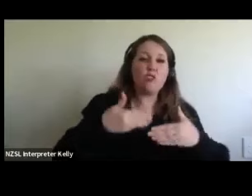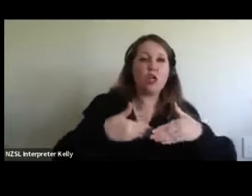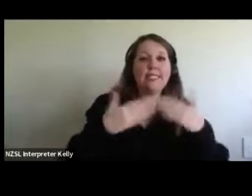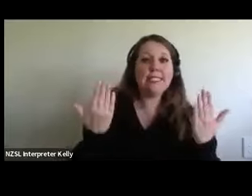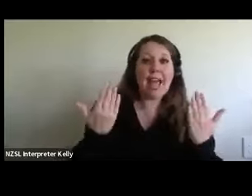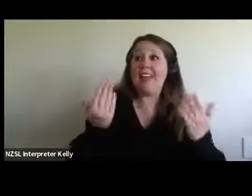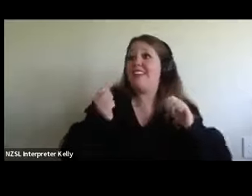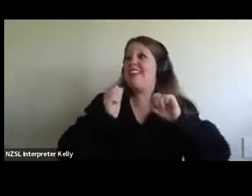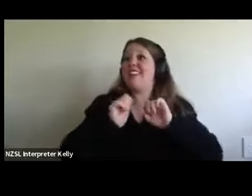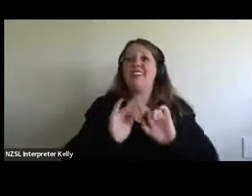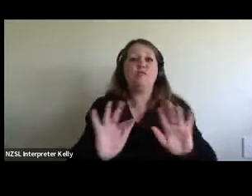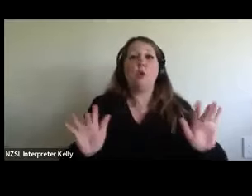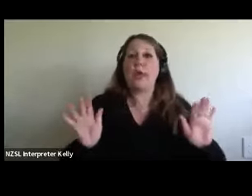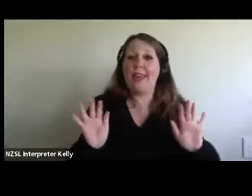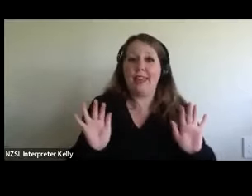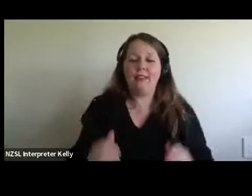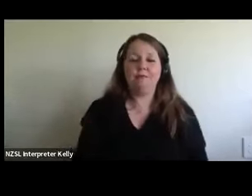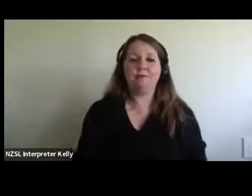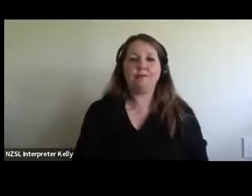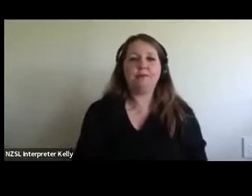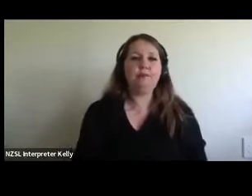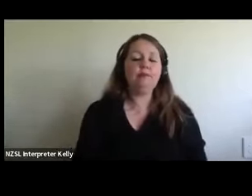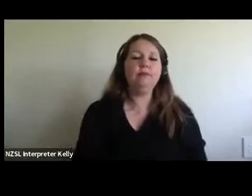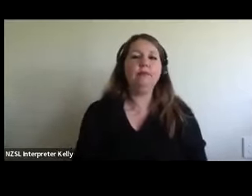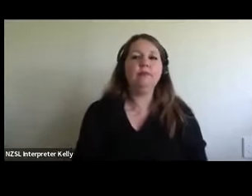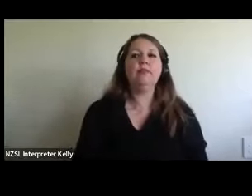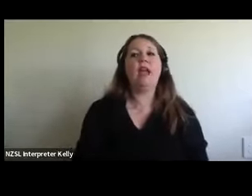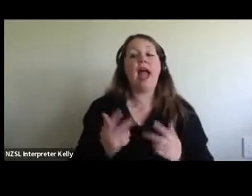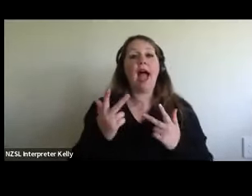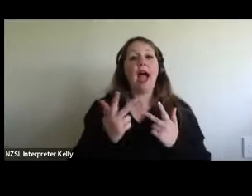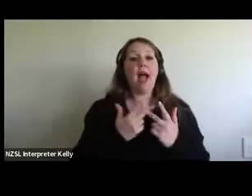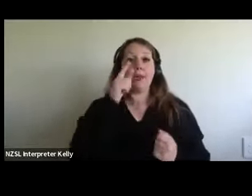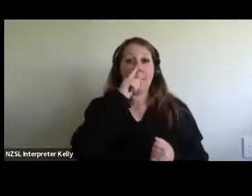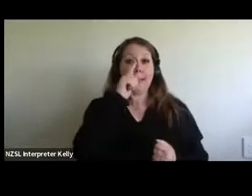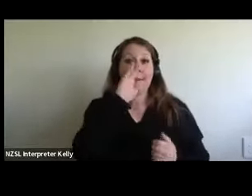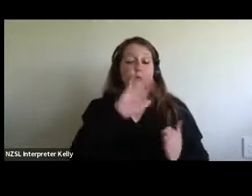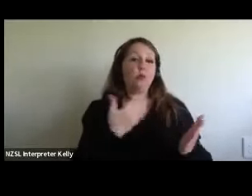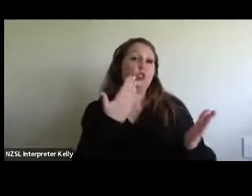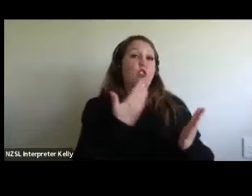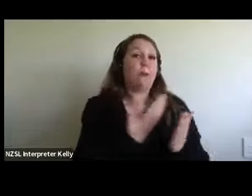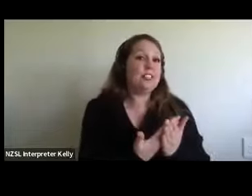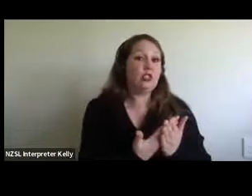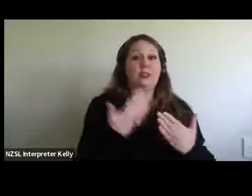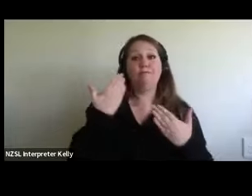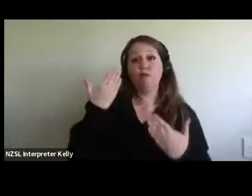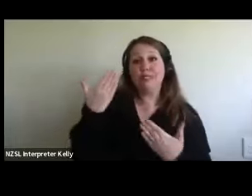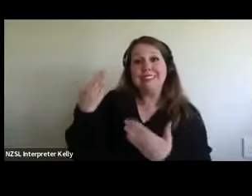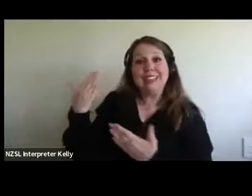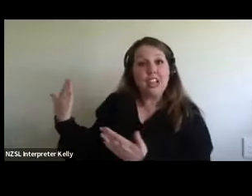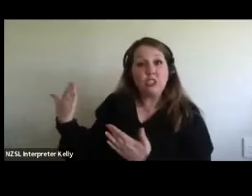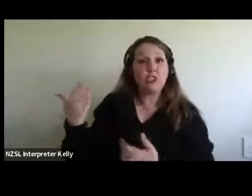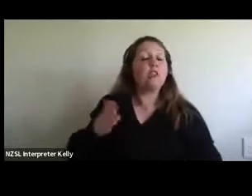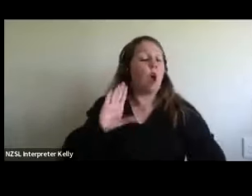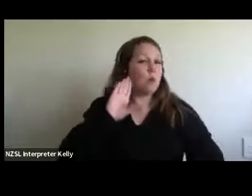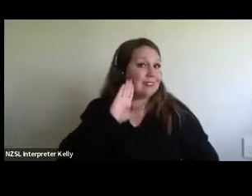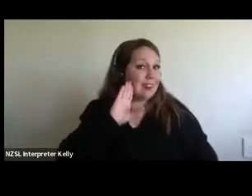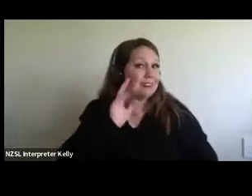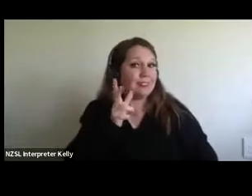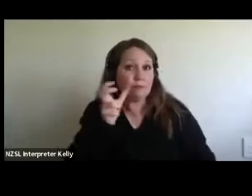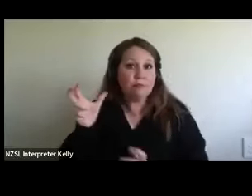think I was listening to the other oral submissions and everybody's on the same page about the frustration with this